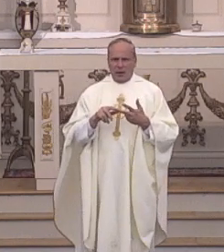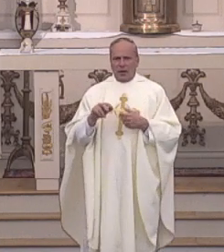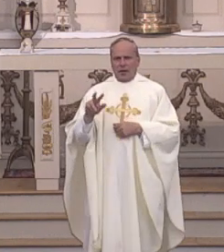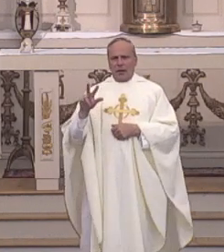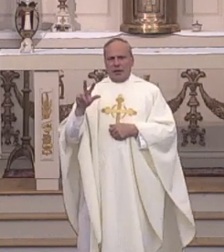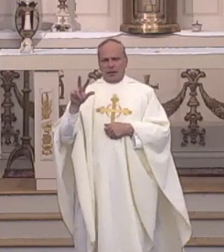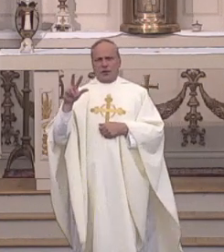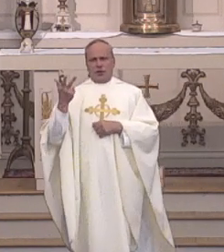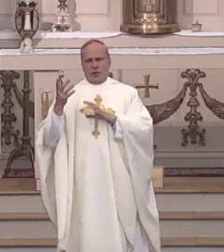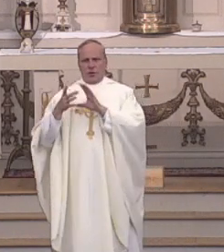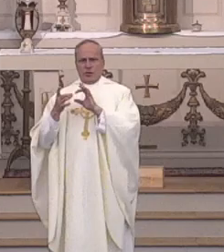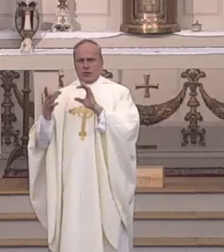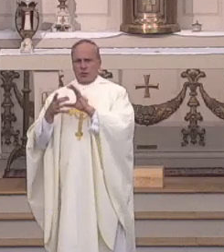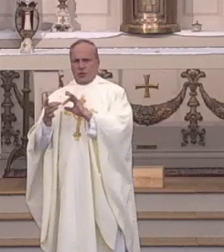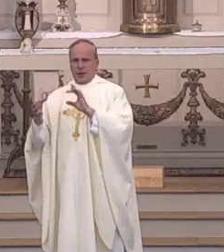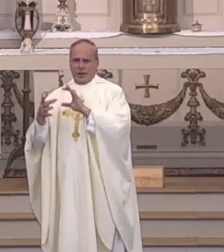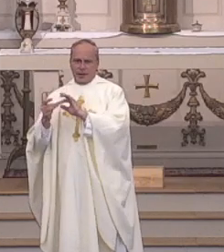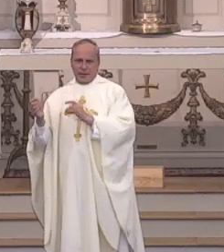happened?